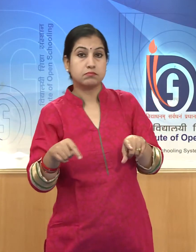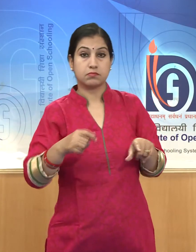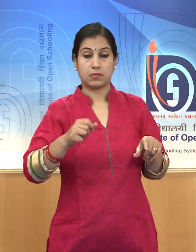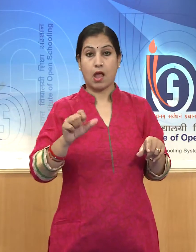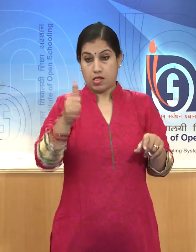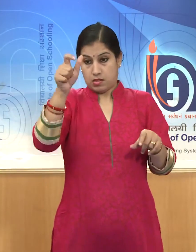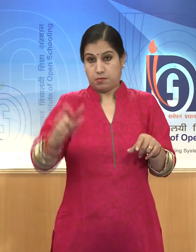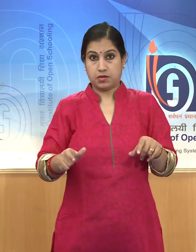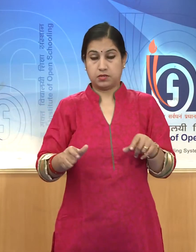Abanindranath Tagore